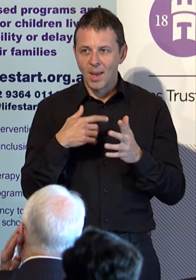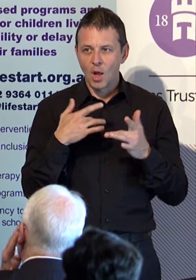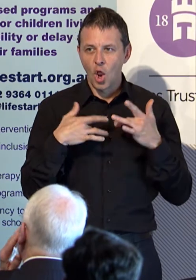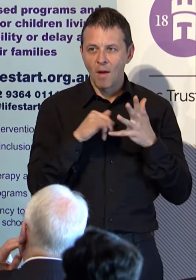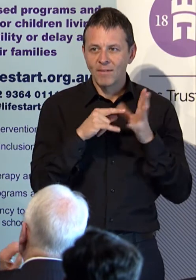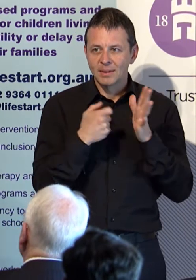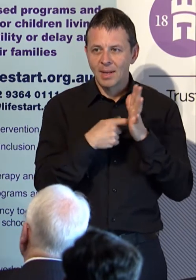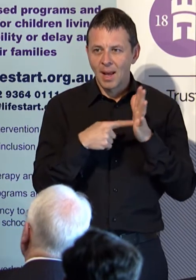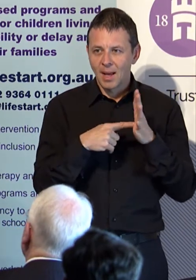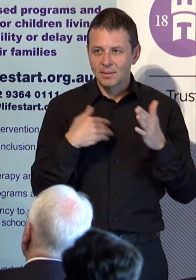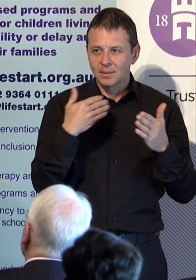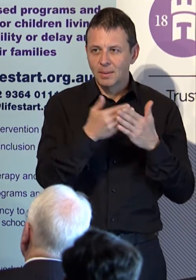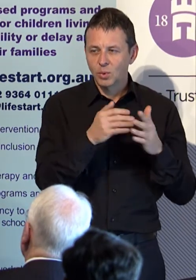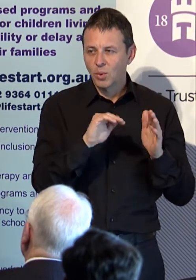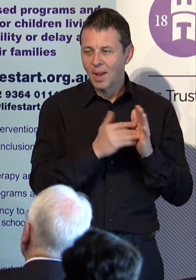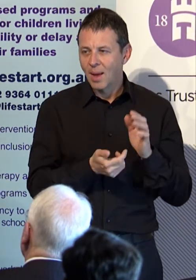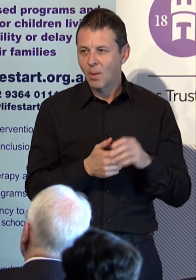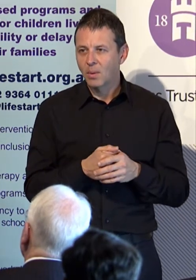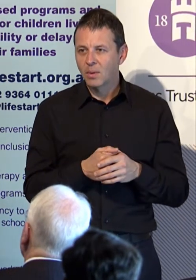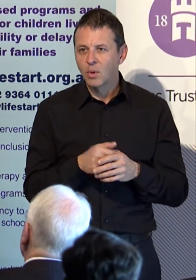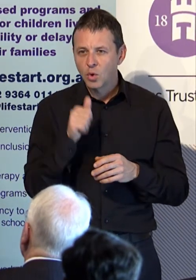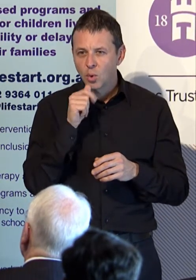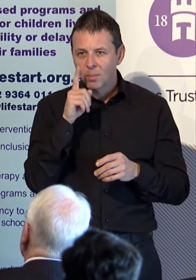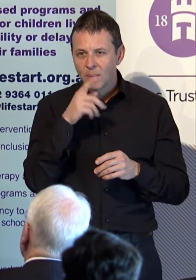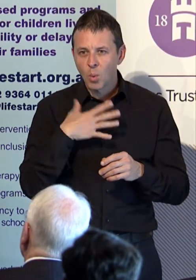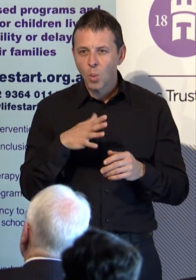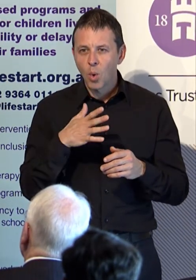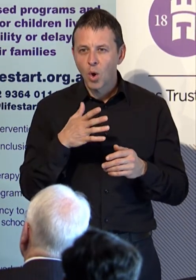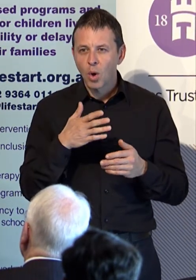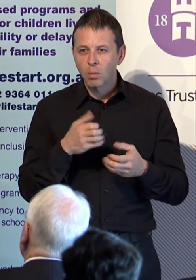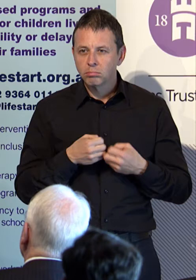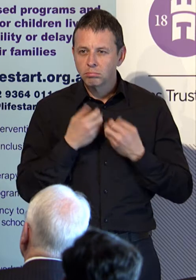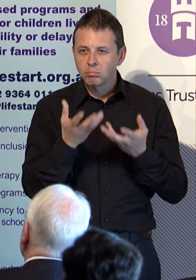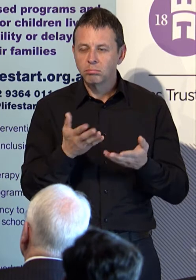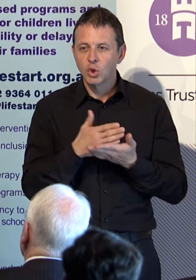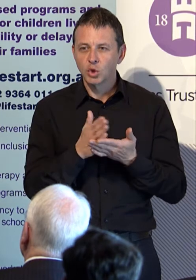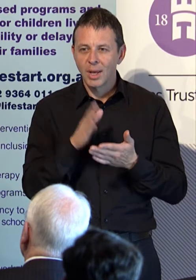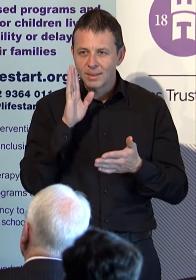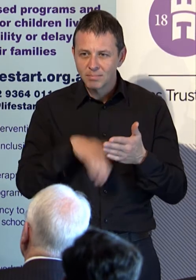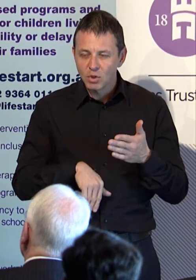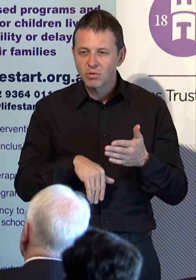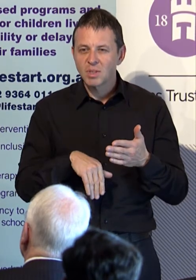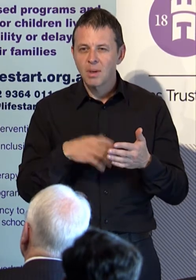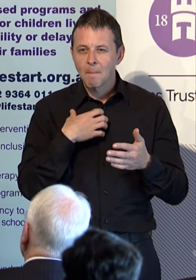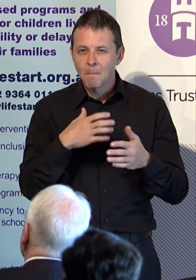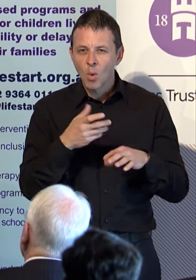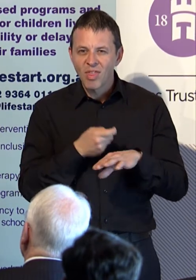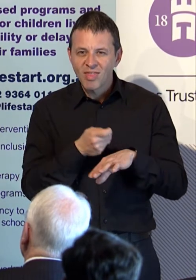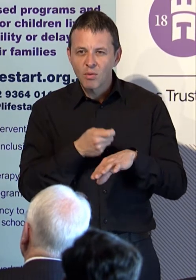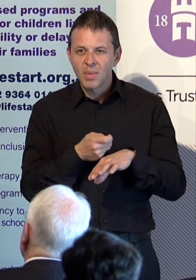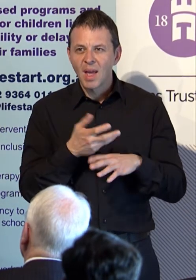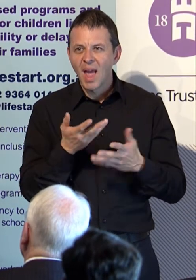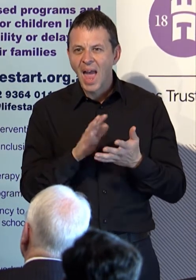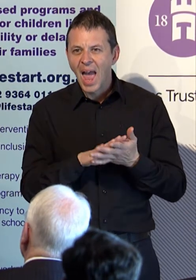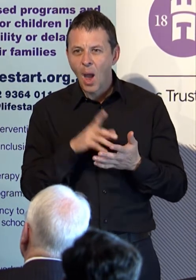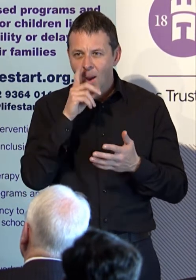We knew that people wanted to share experiences, information and services for online engagement. It was more than therapy, it was how can people just speak